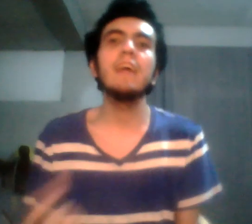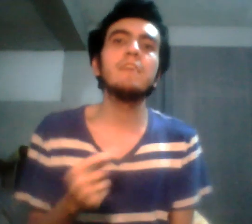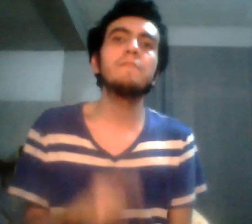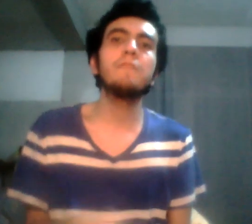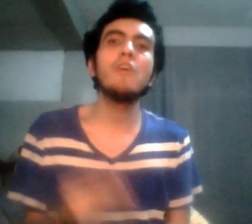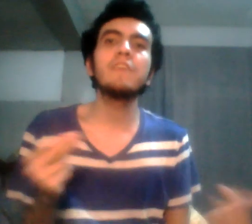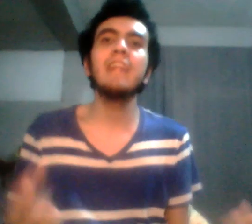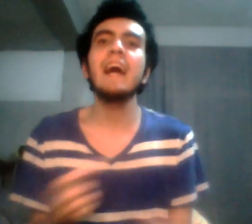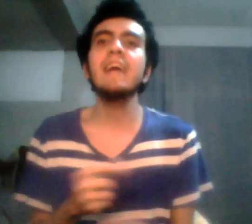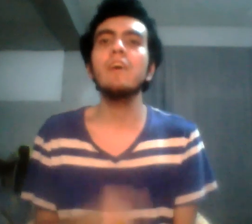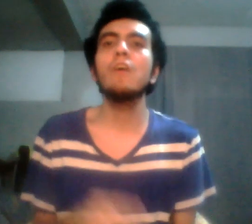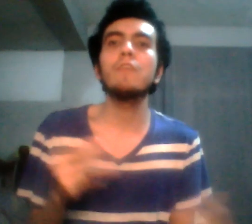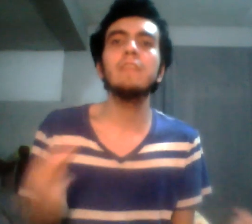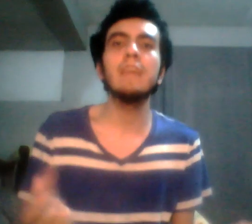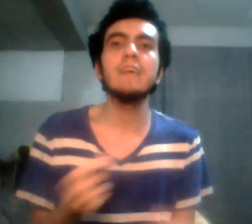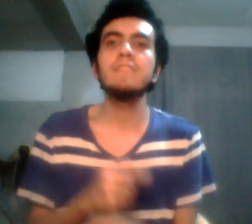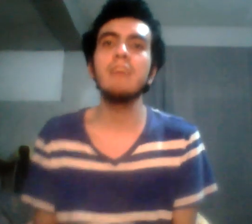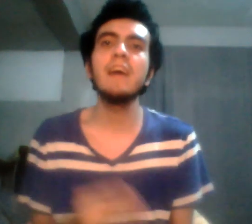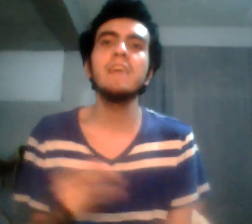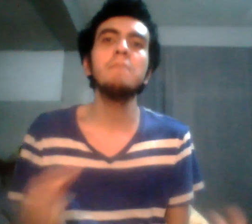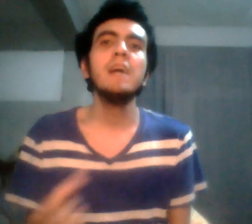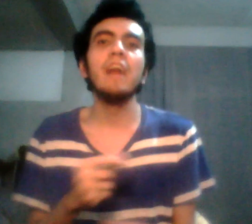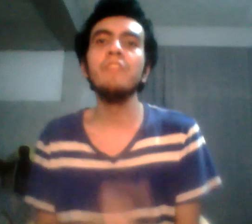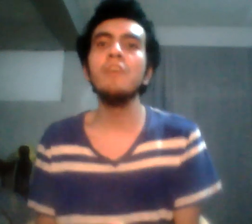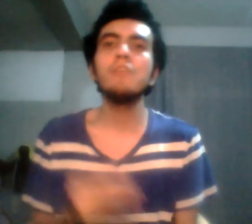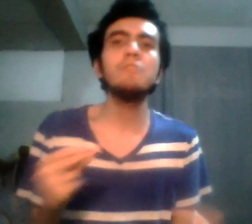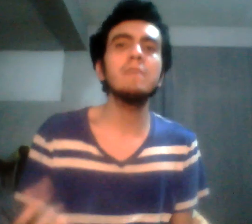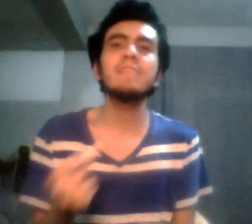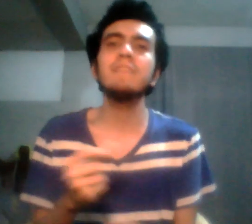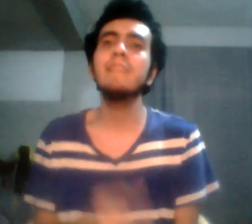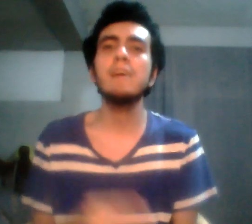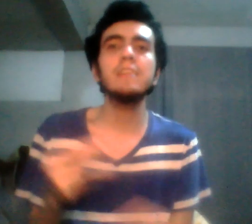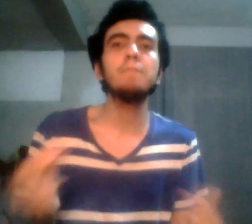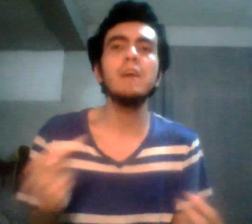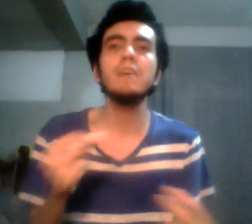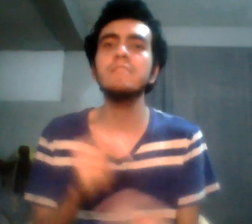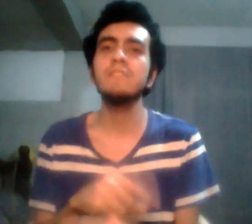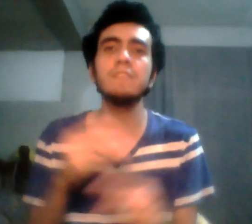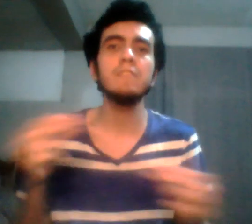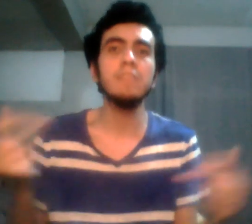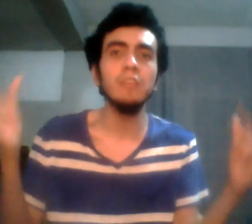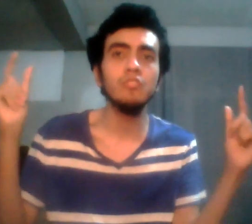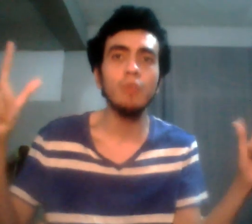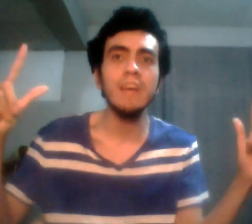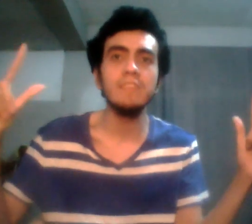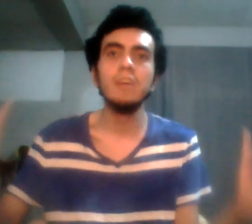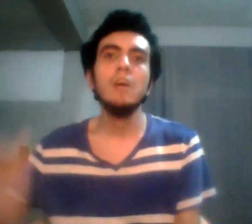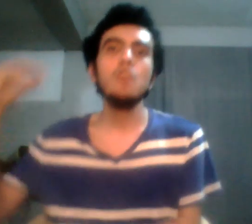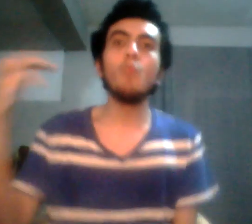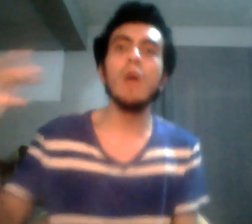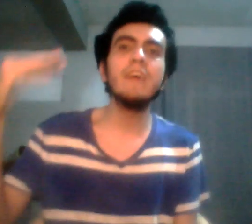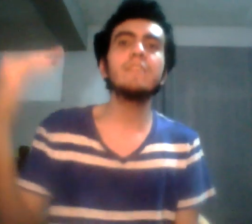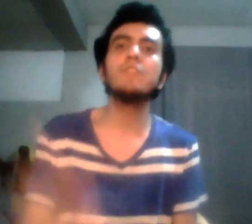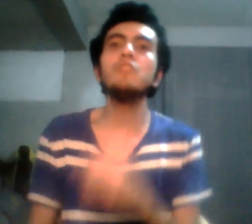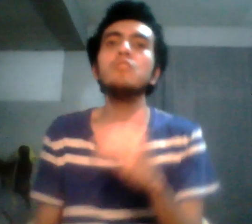and forth, like all the time. I know it's a lot, but just don't think twice. Where to